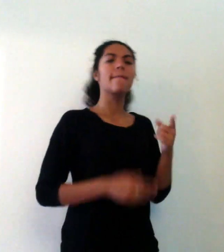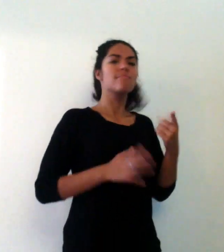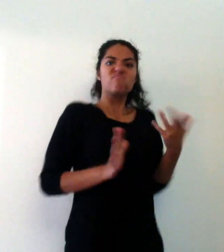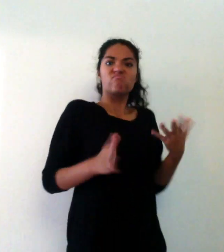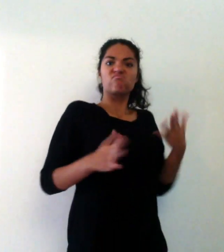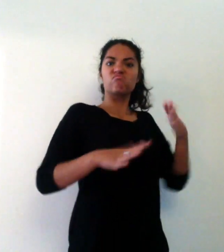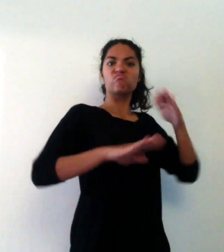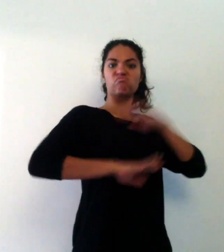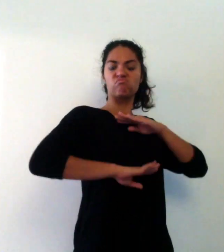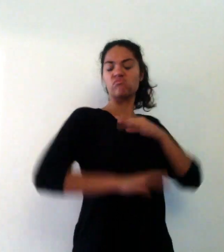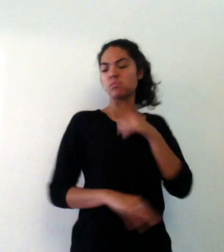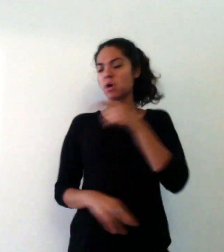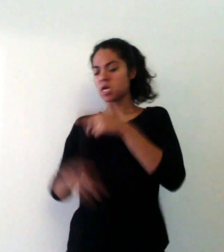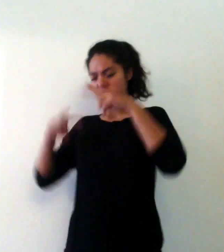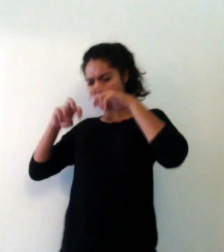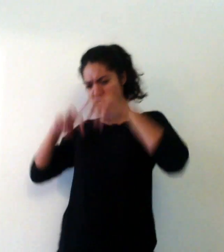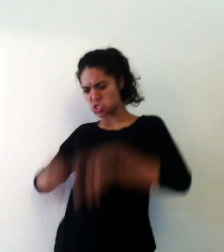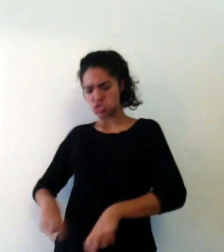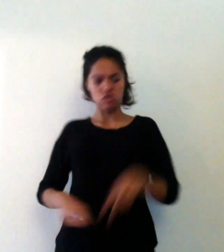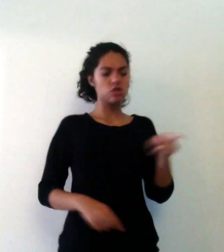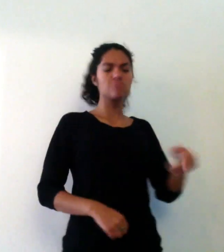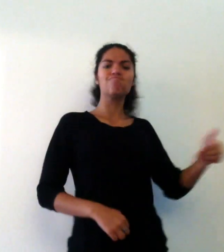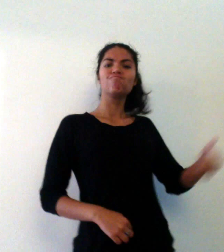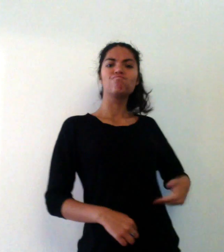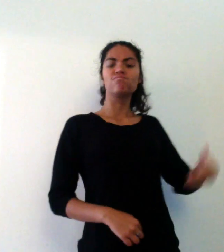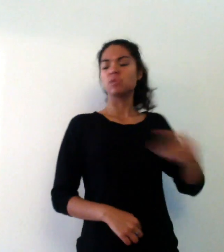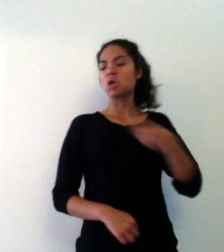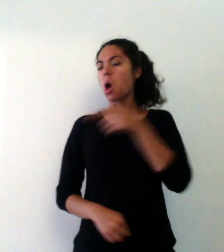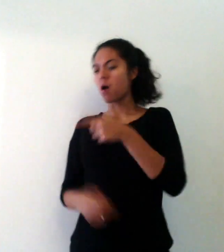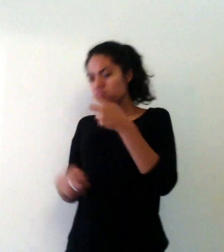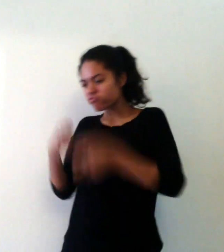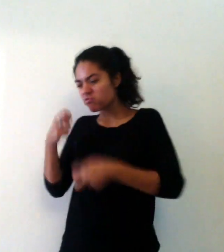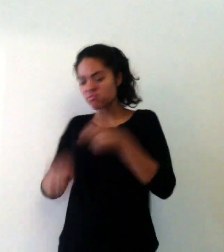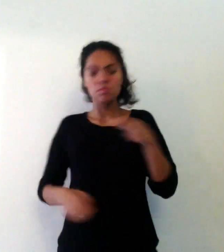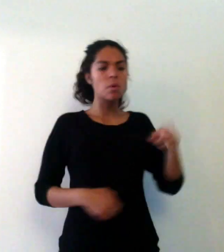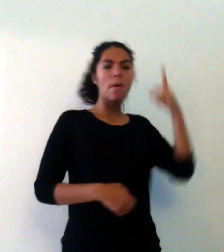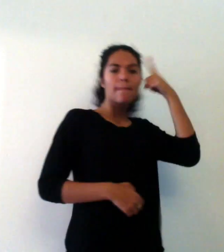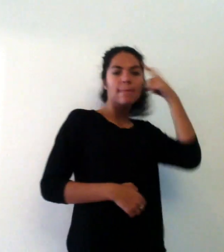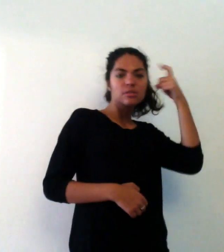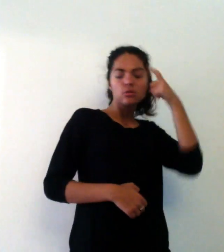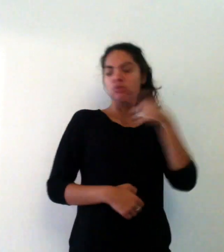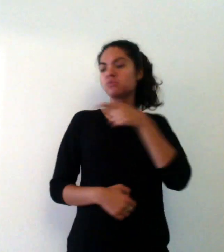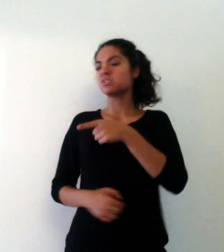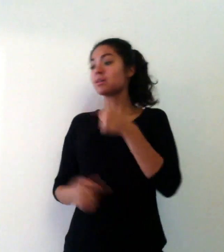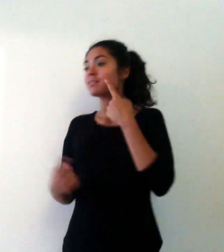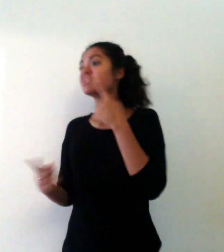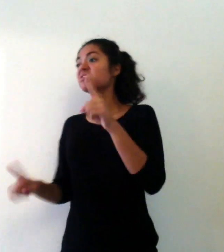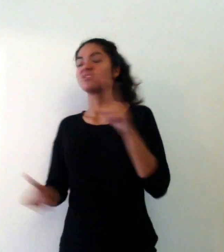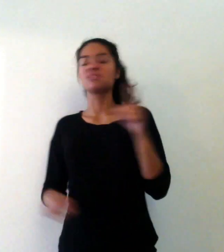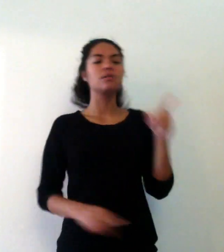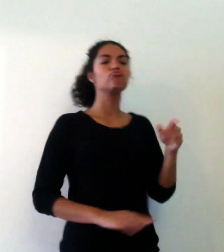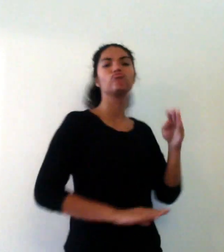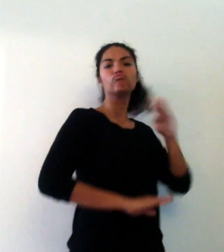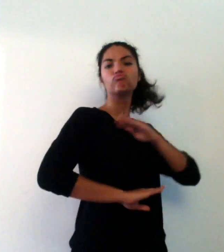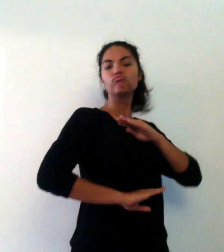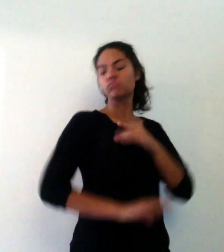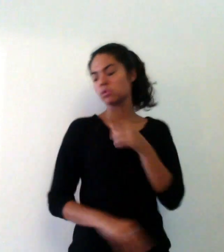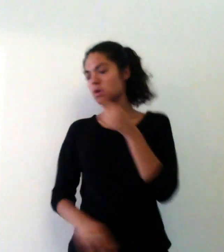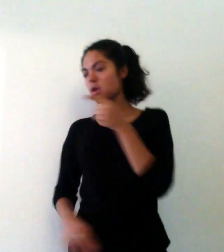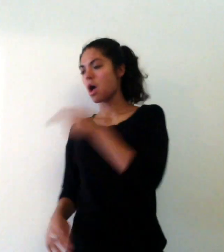over intuition, problems over mysteries, success over contentment, conquering over nurturing, the quick fix